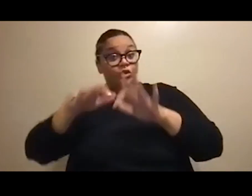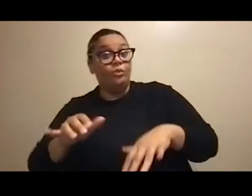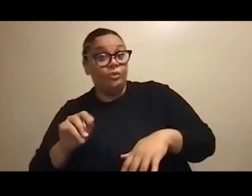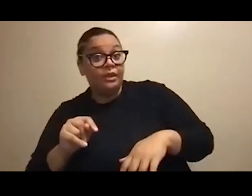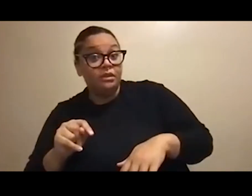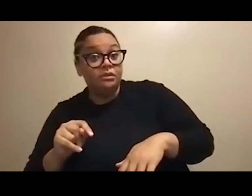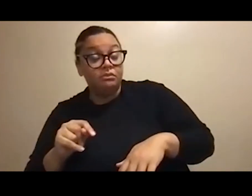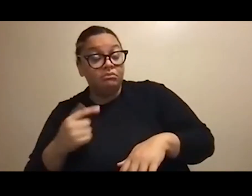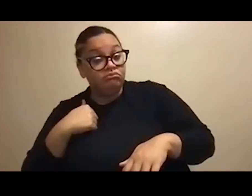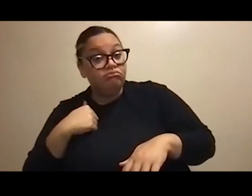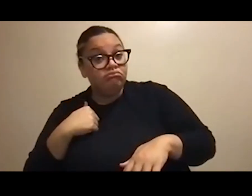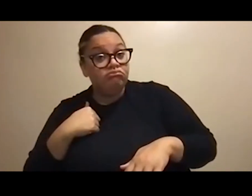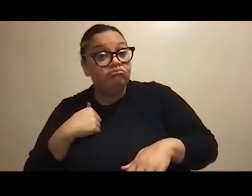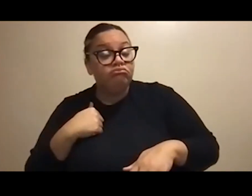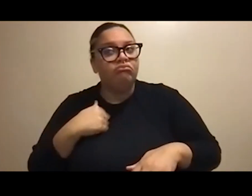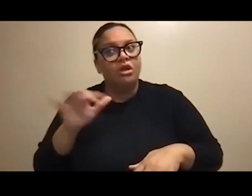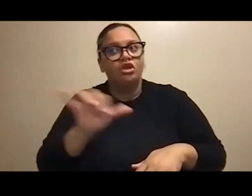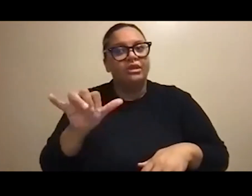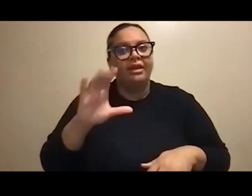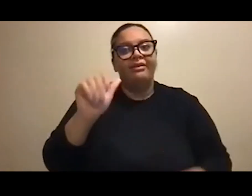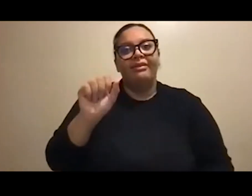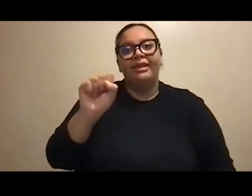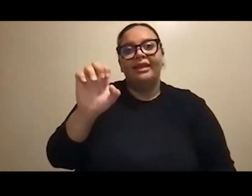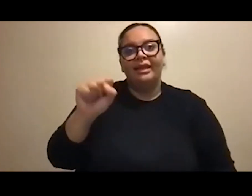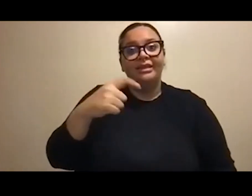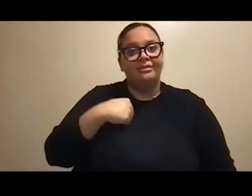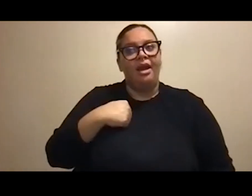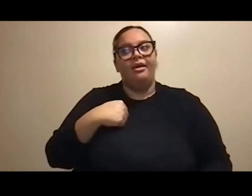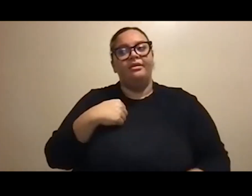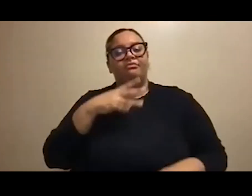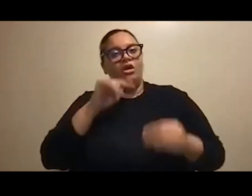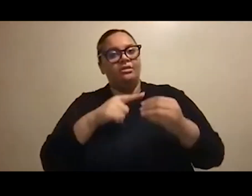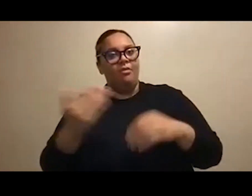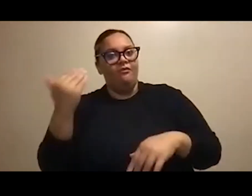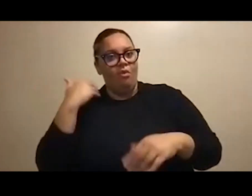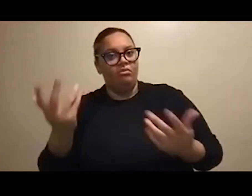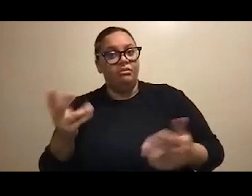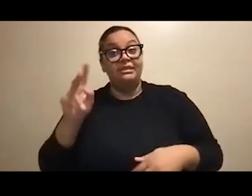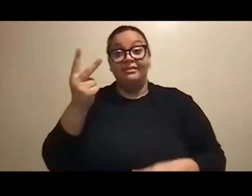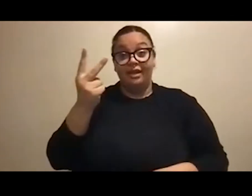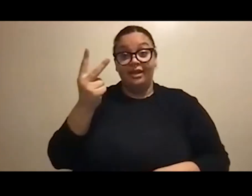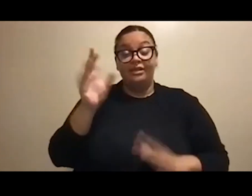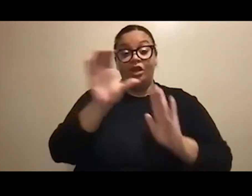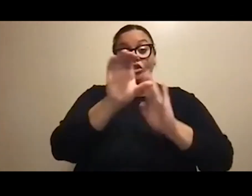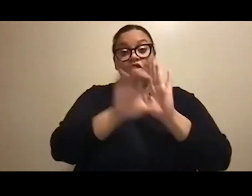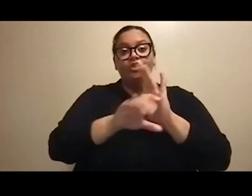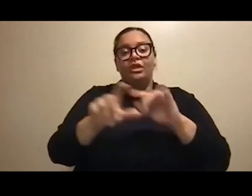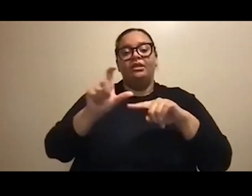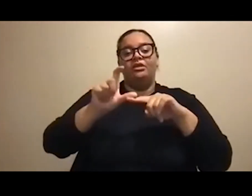Heller and McDonald versus Chicago. Second Constitution is what I call the lowercase